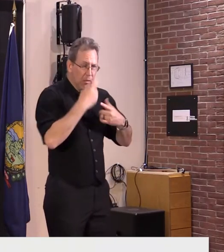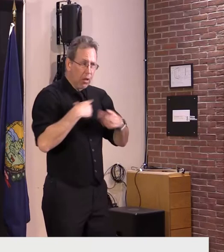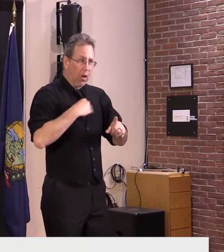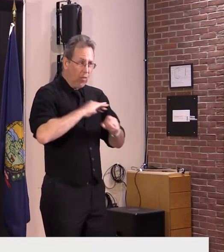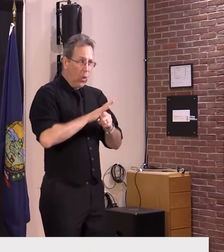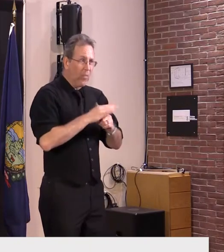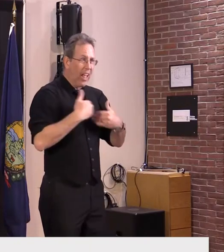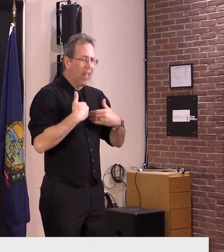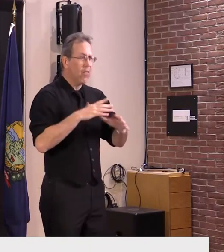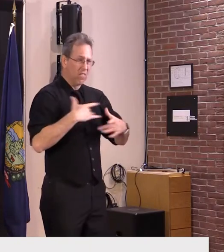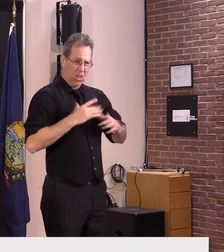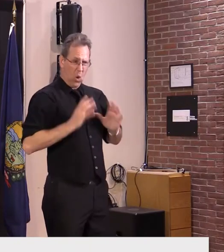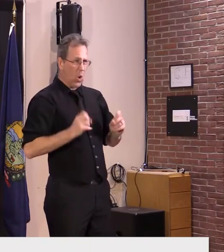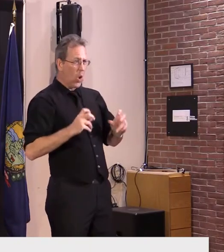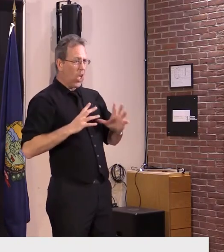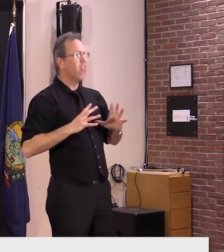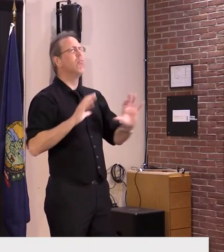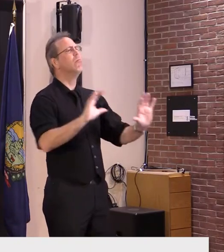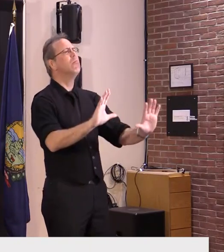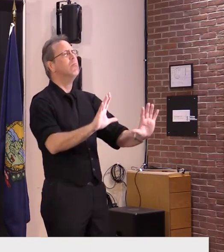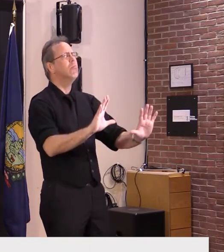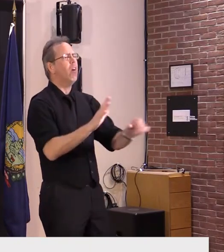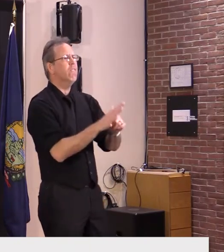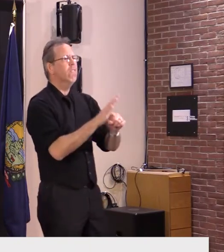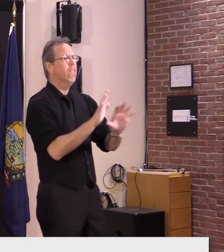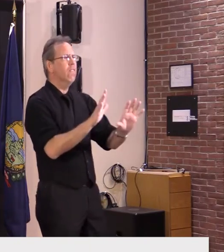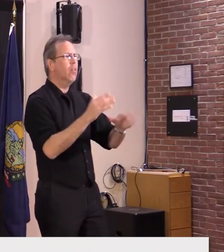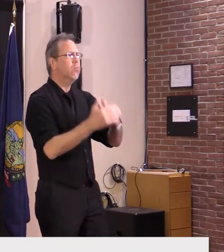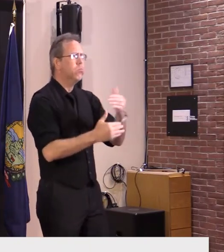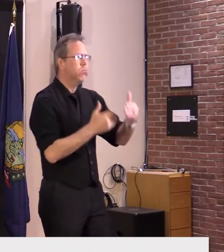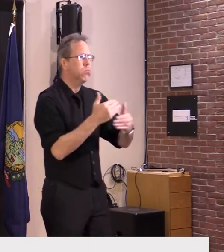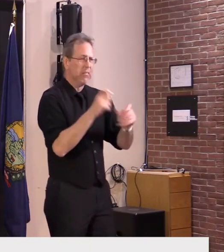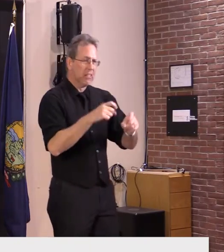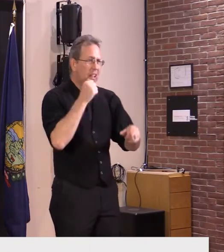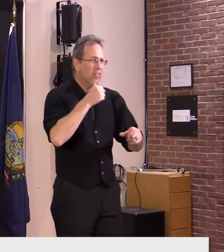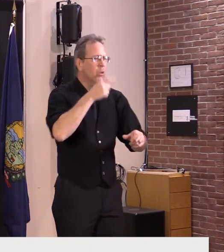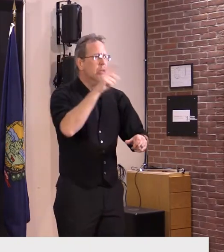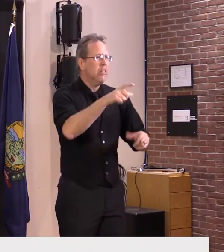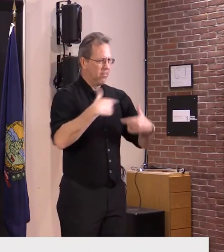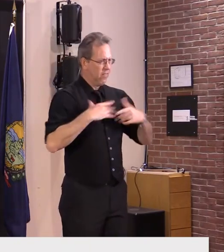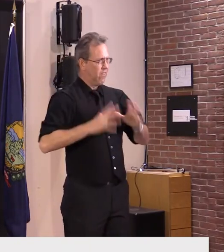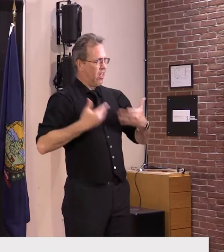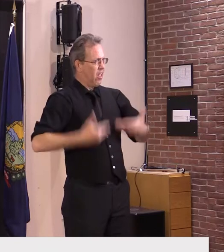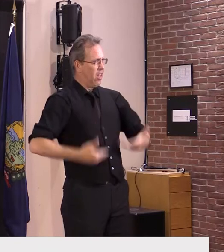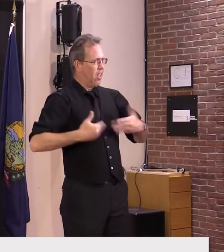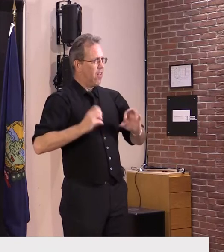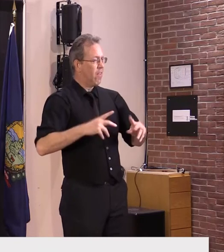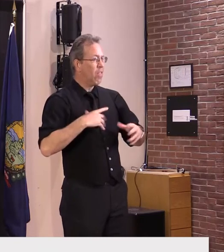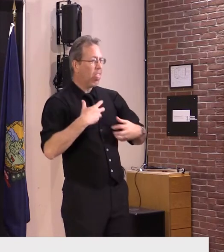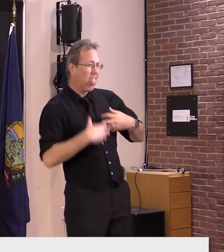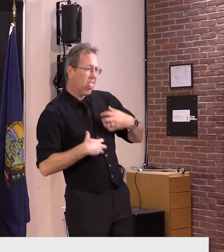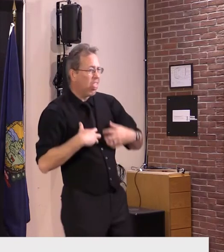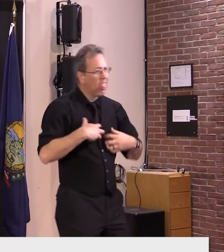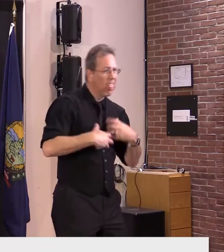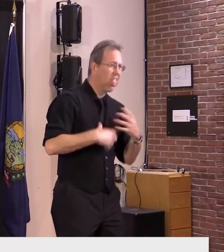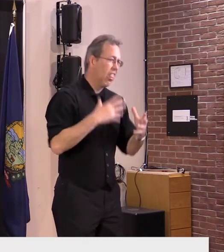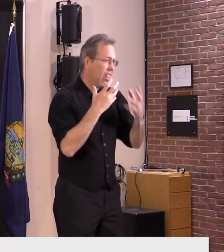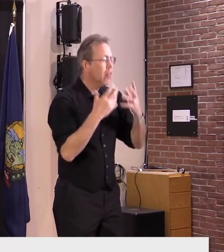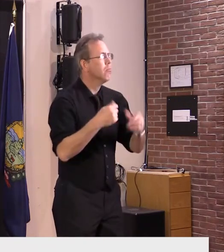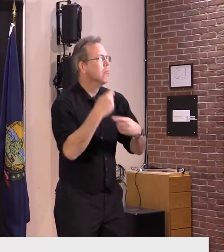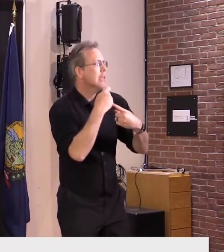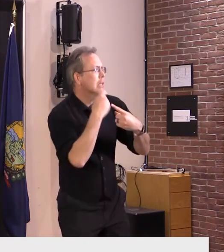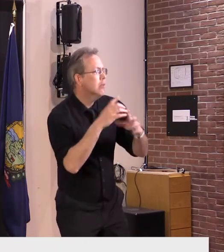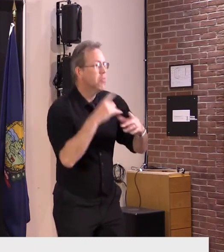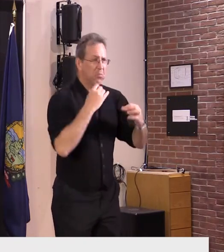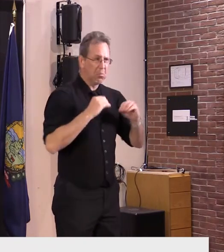symptoms. We don't know as much about the correlation between a positive antigen test